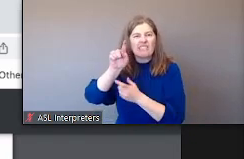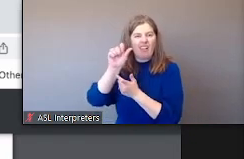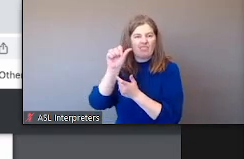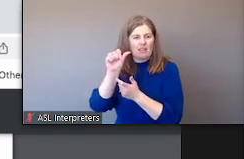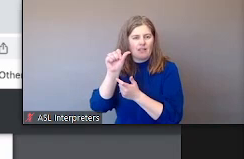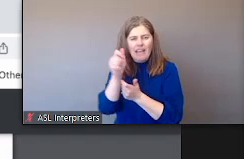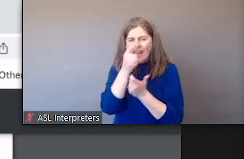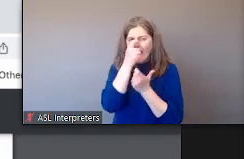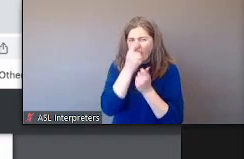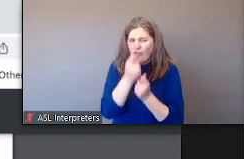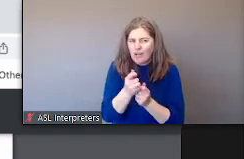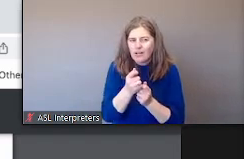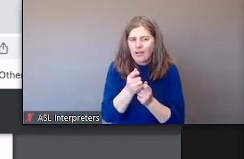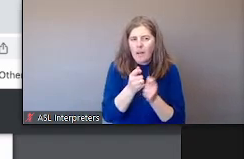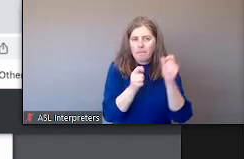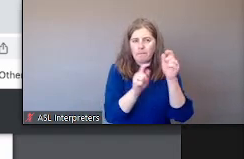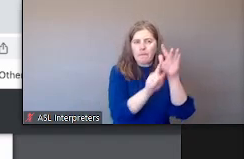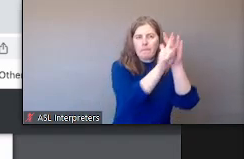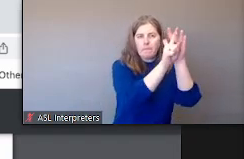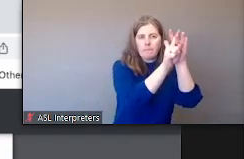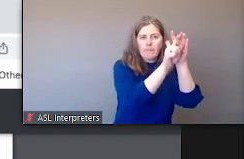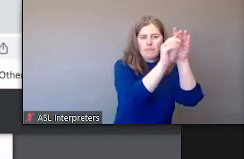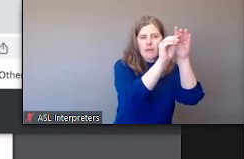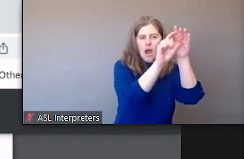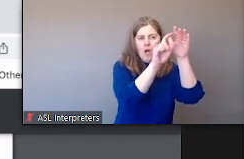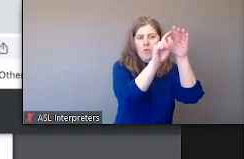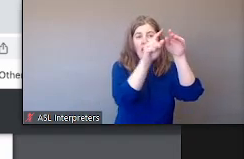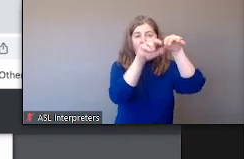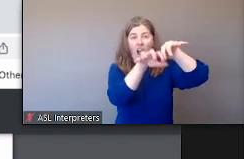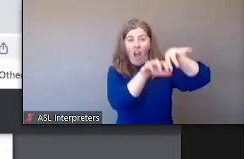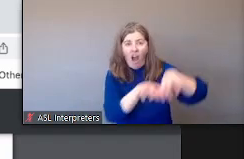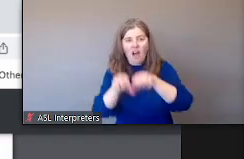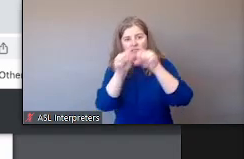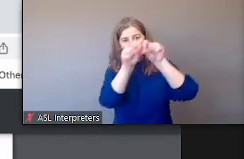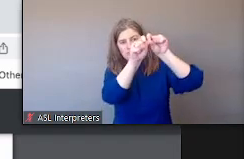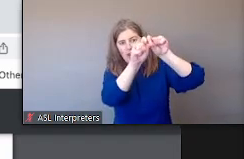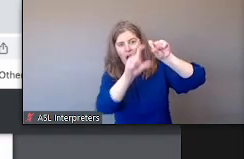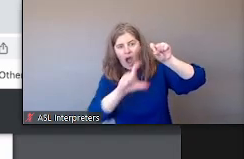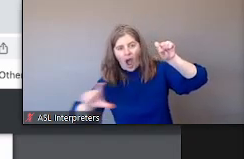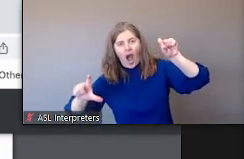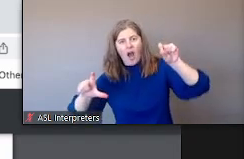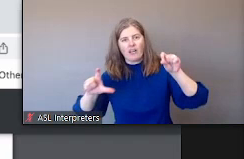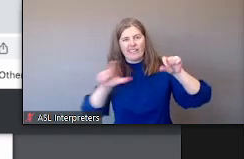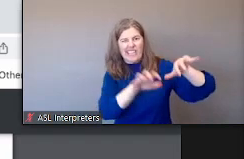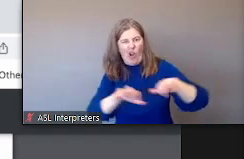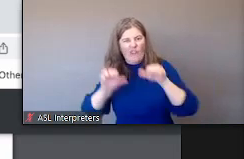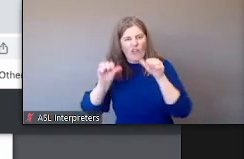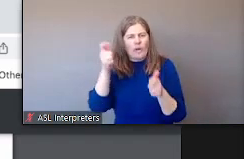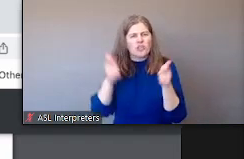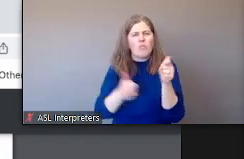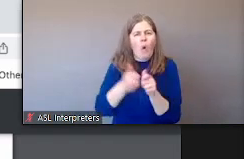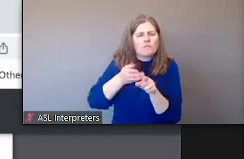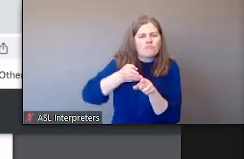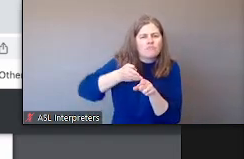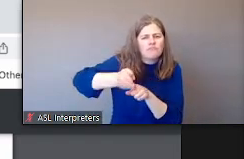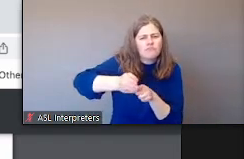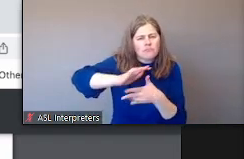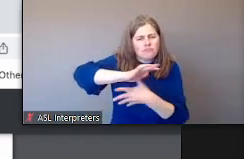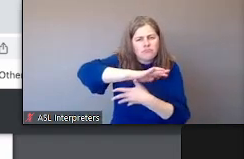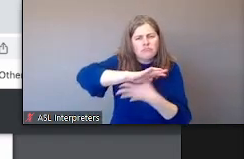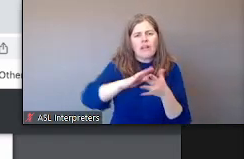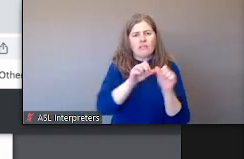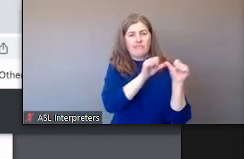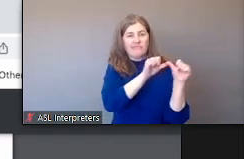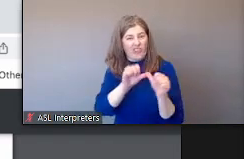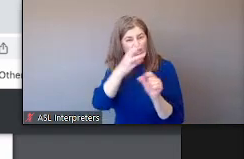interesting, a blip here and here, but then really taking over rapidly and lasting for 6 months. And